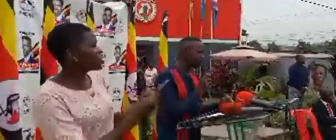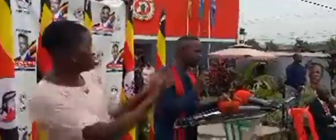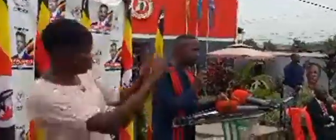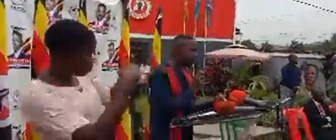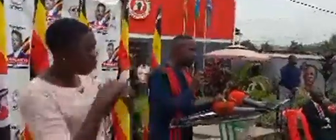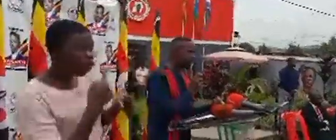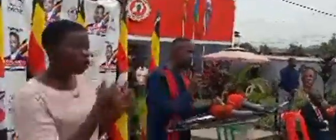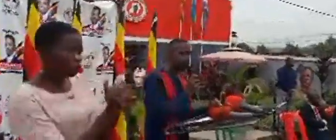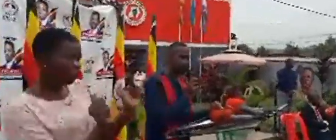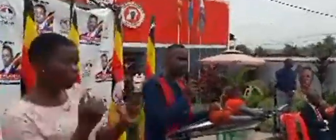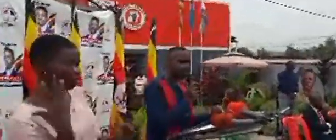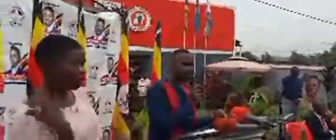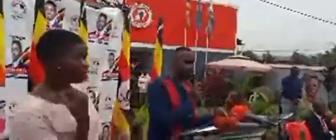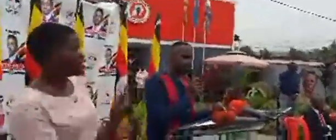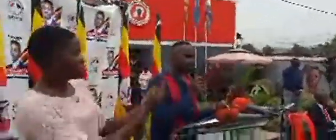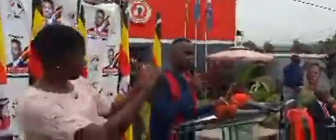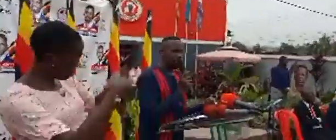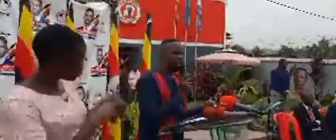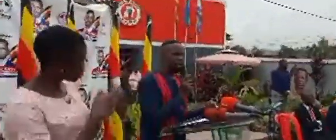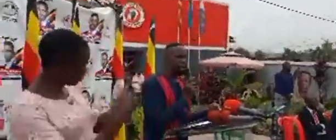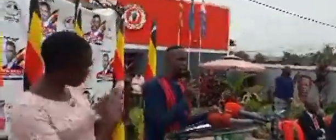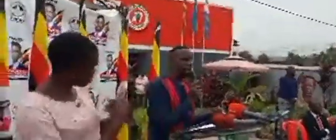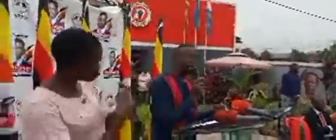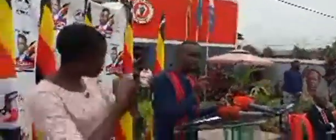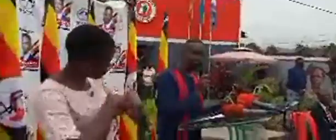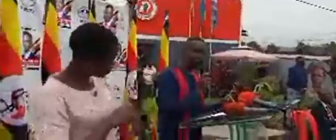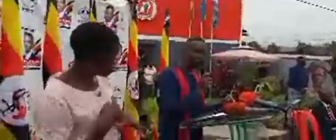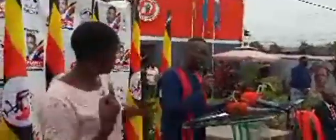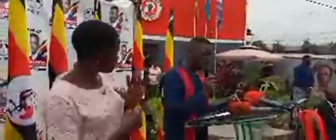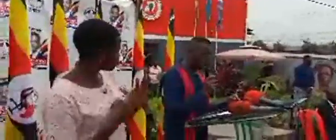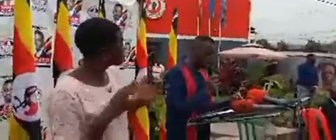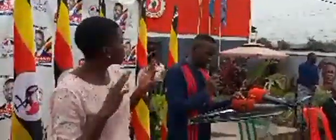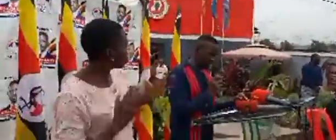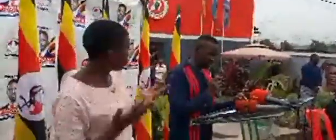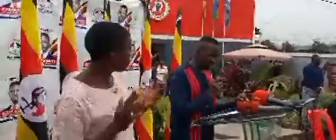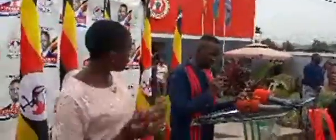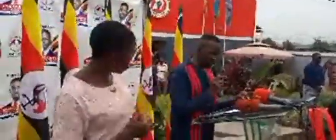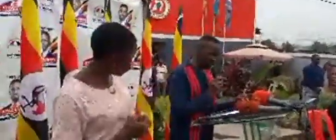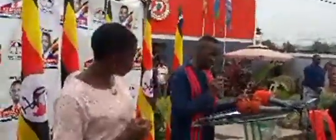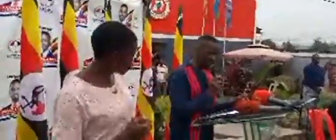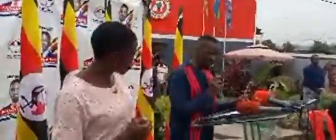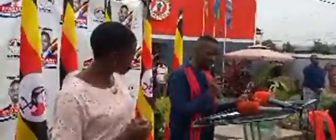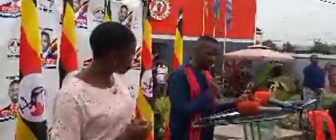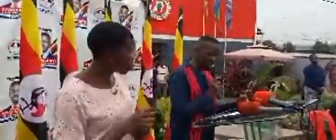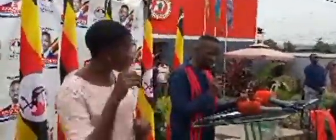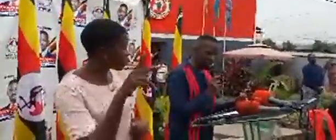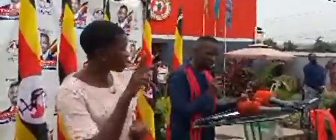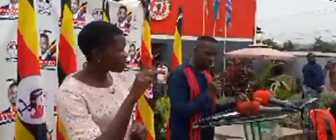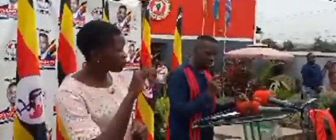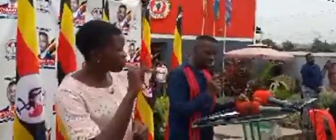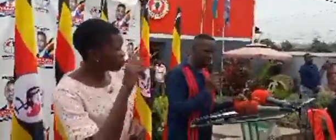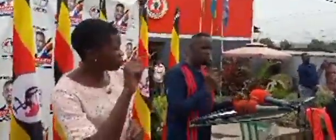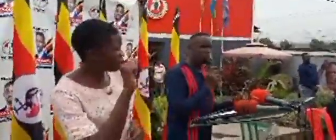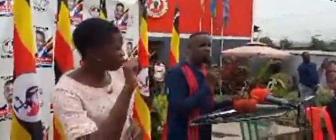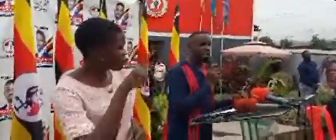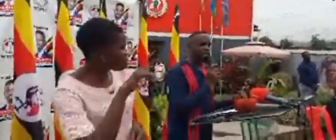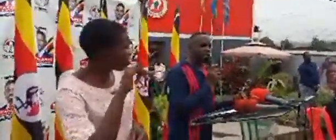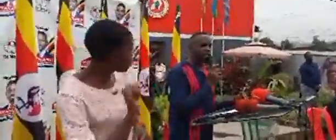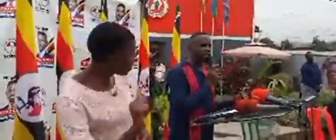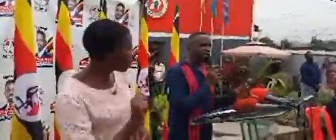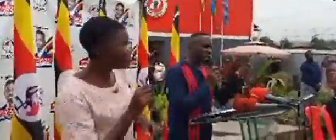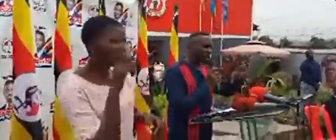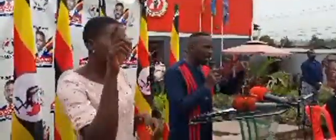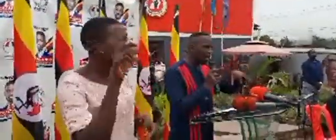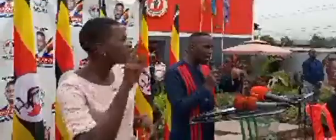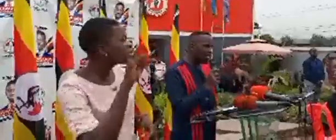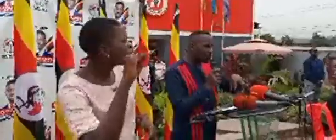abatubuulire embeera eriyo. Embeera yenyamiza. Abalala babadde kigo, abalala baabawamba ne babatulugunya.